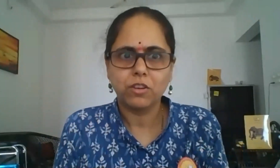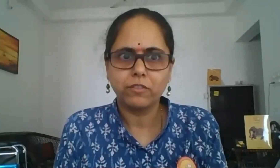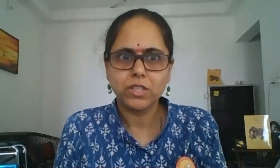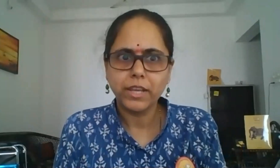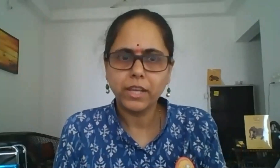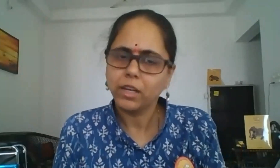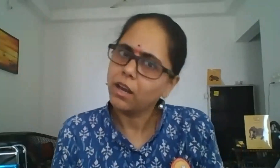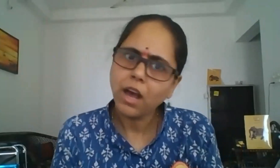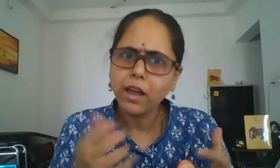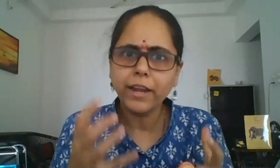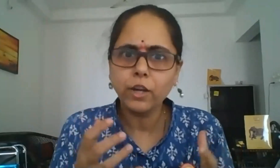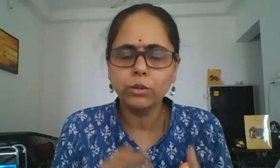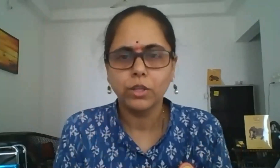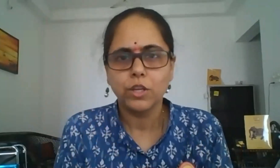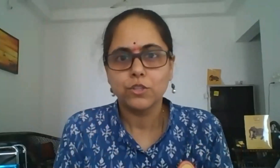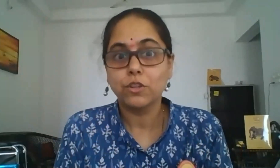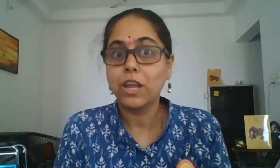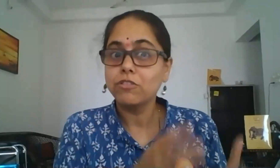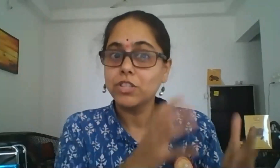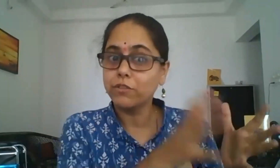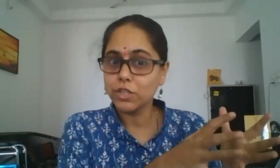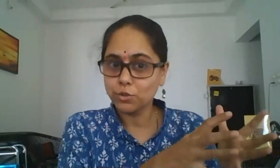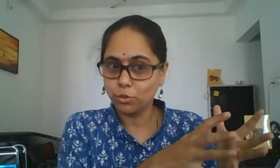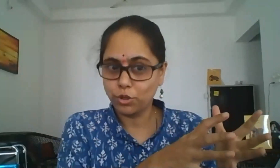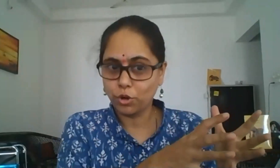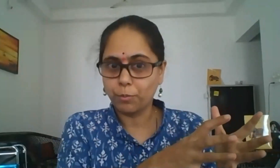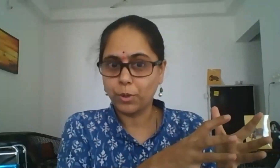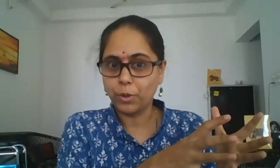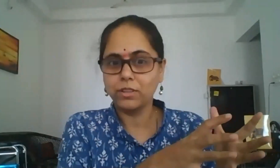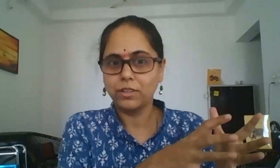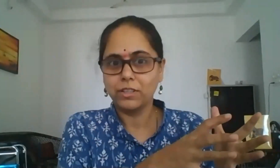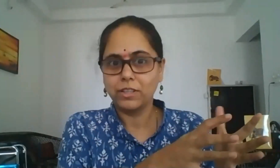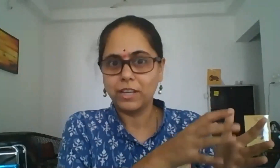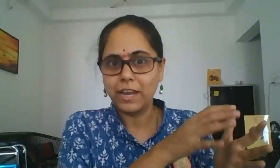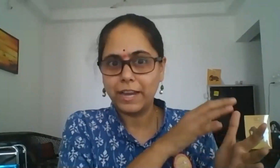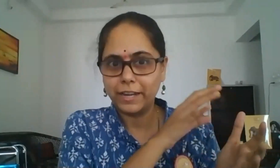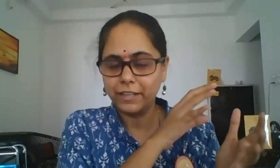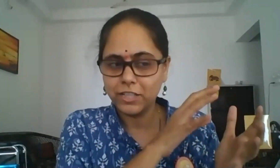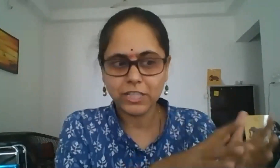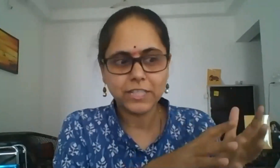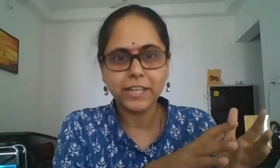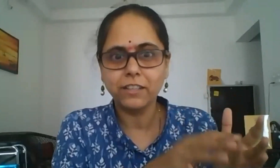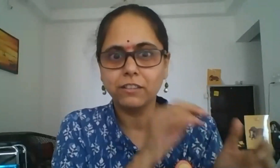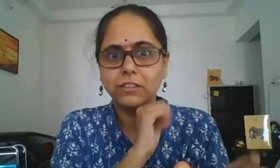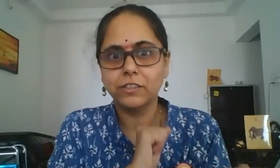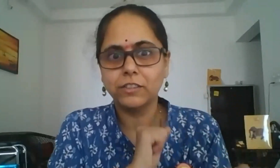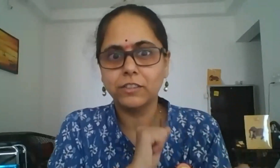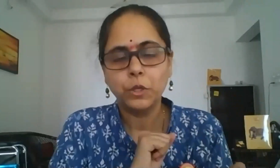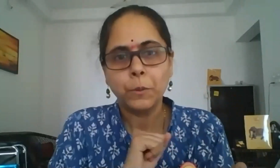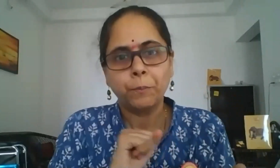was like, hello. So now she was a school dropout and she said,